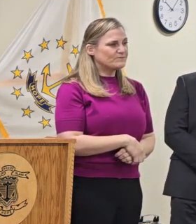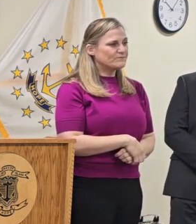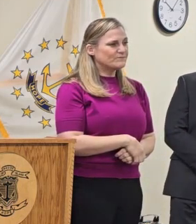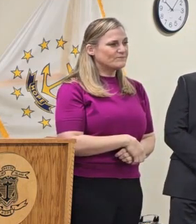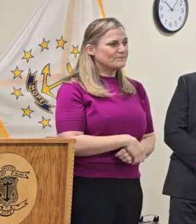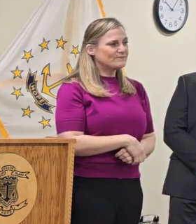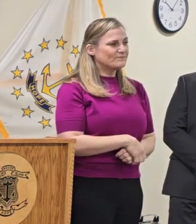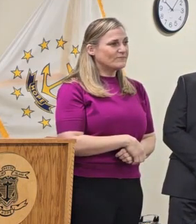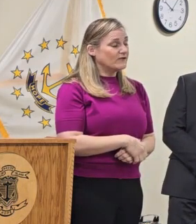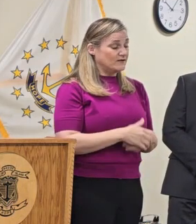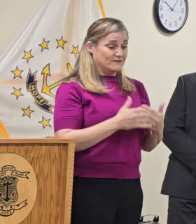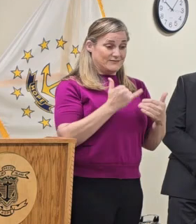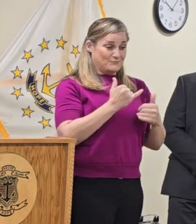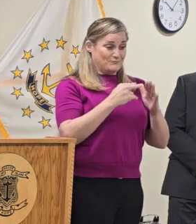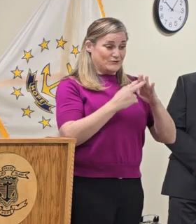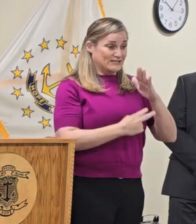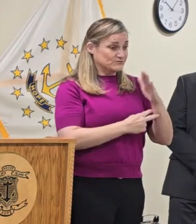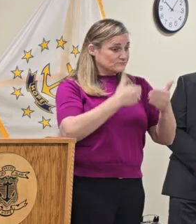forward,